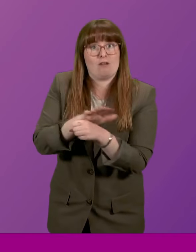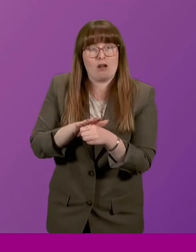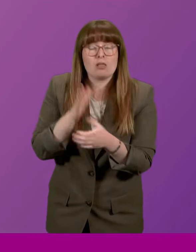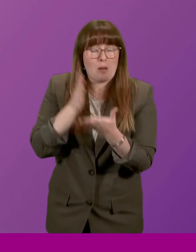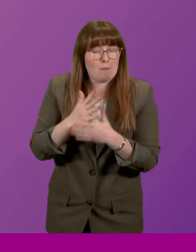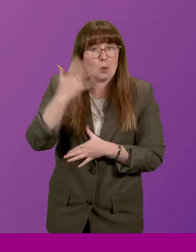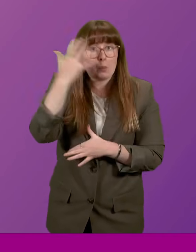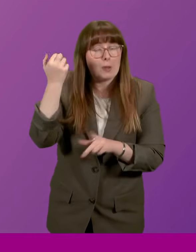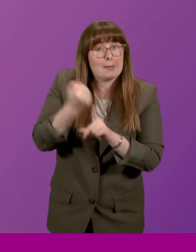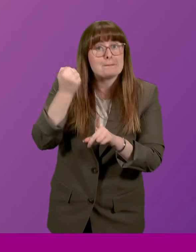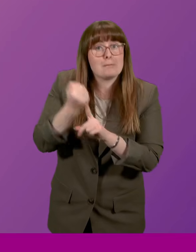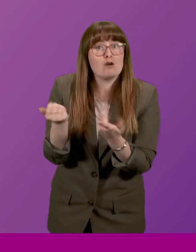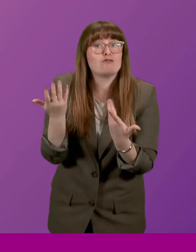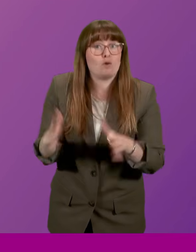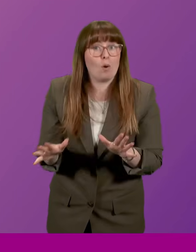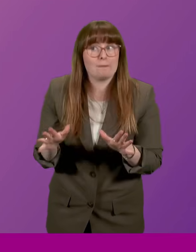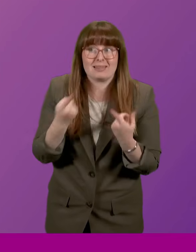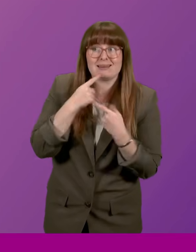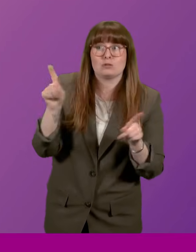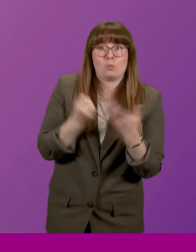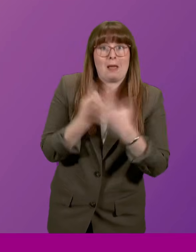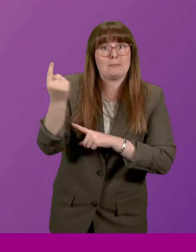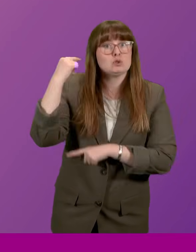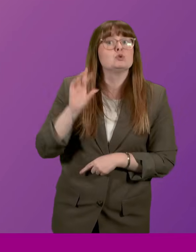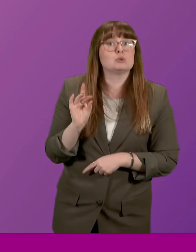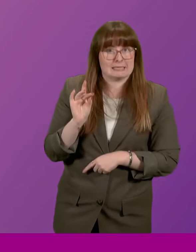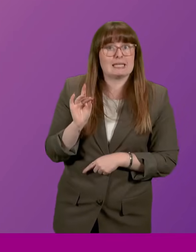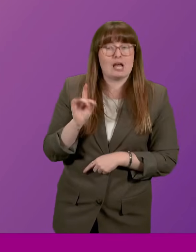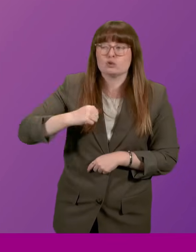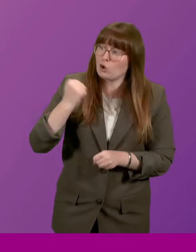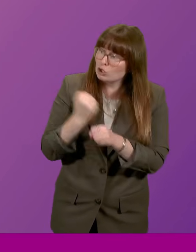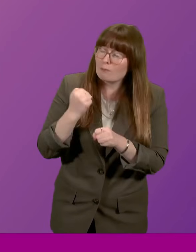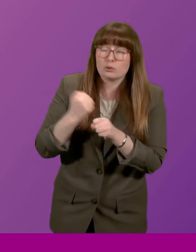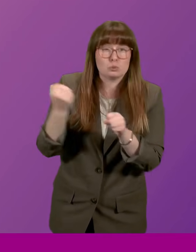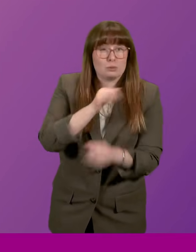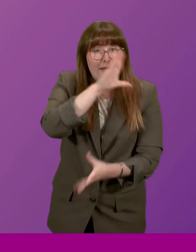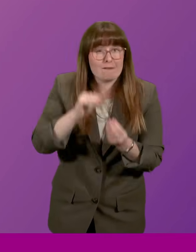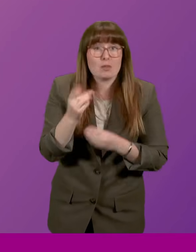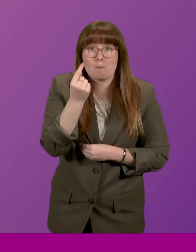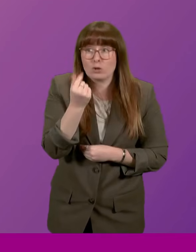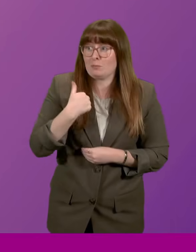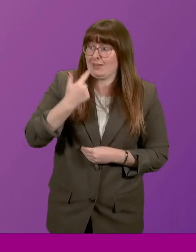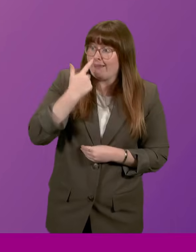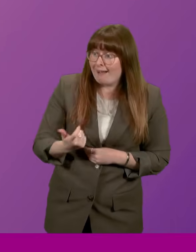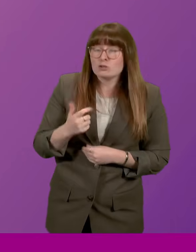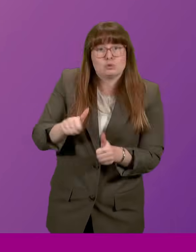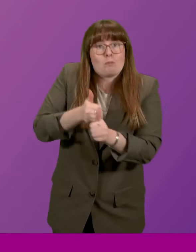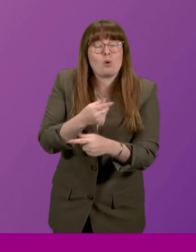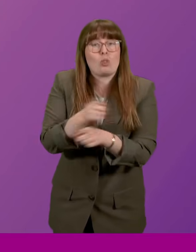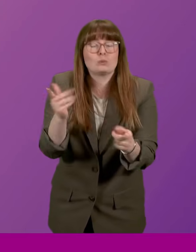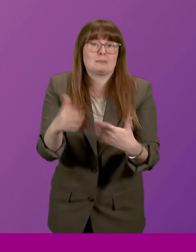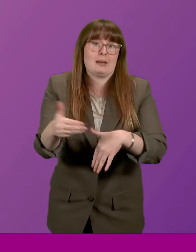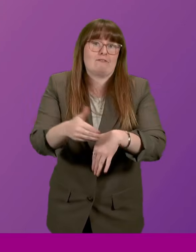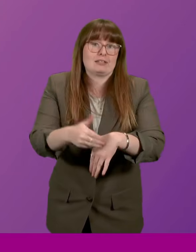severely affected by the announcement that has been made, and the Scottish Government will do all that we can within our powers to support those affected.